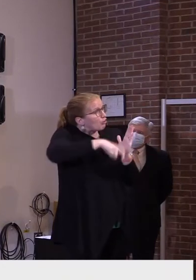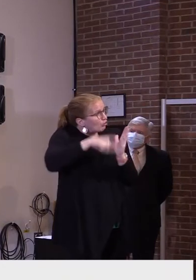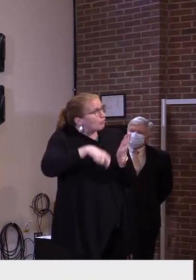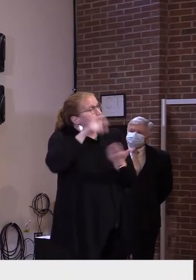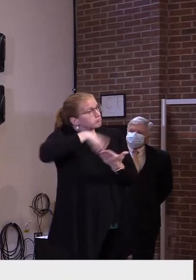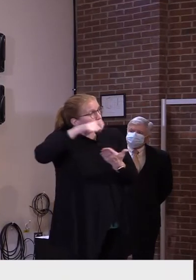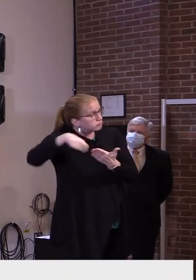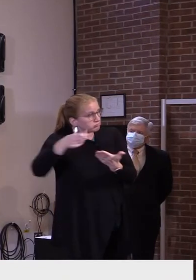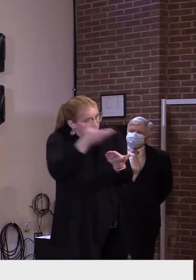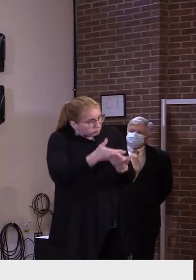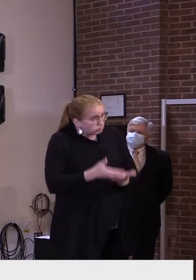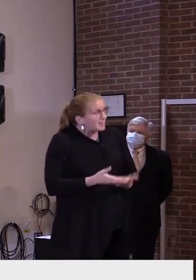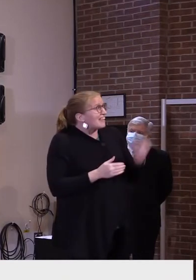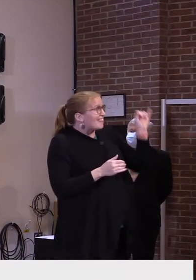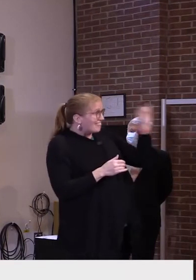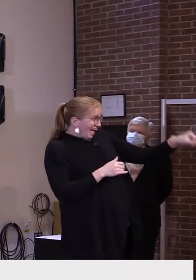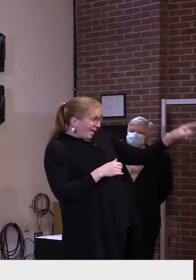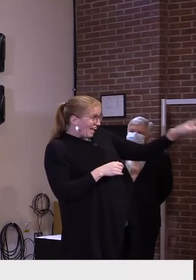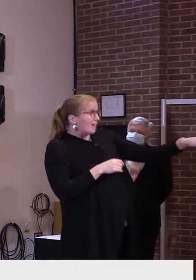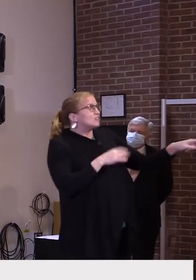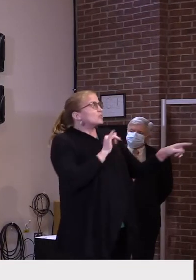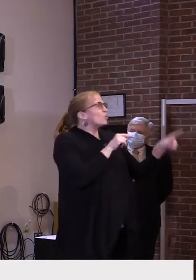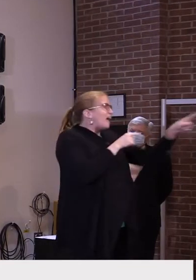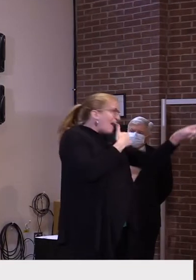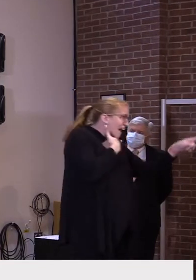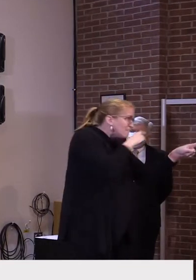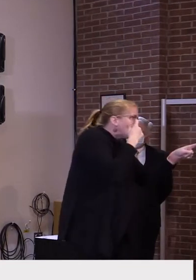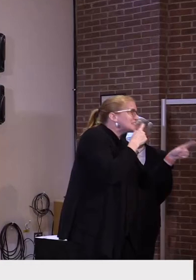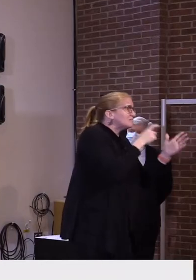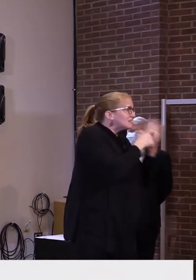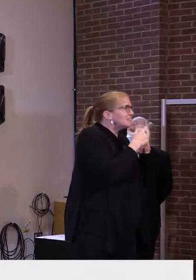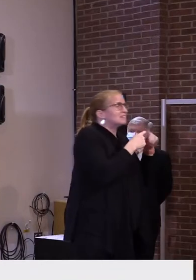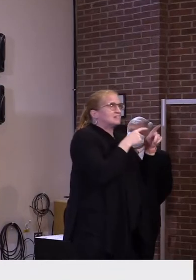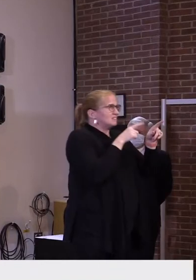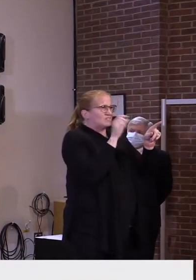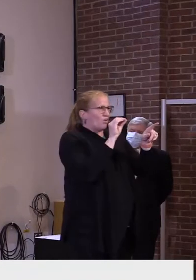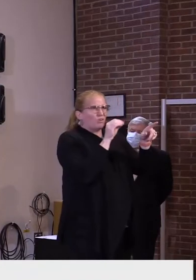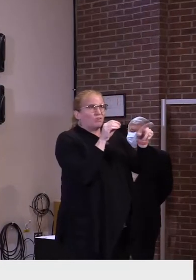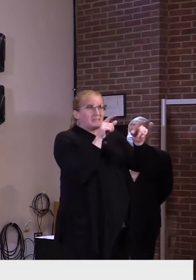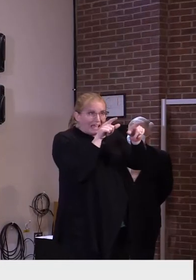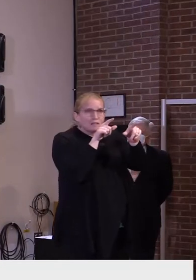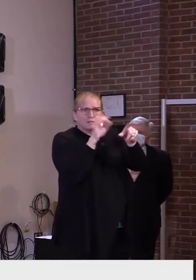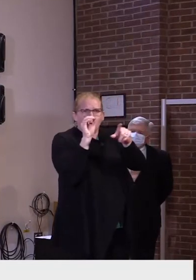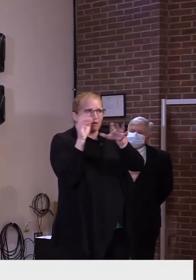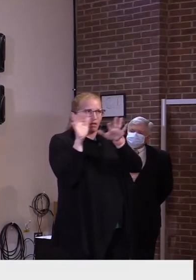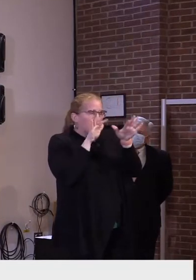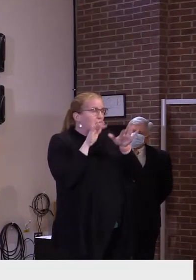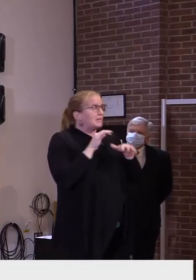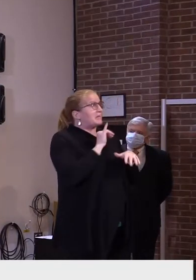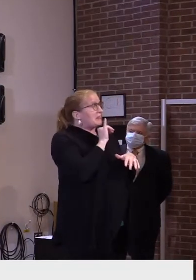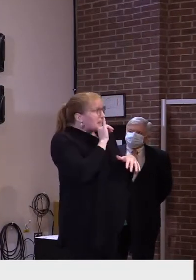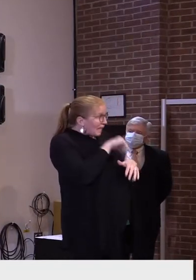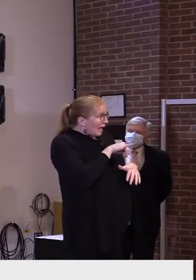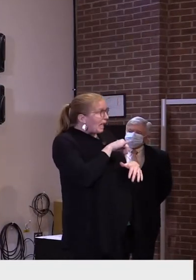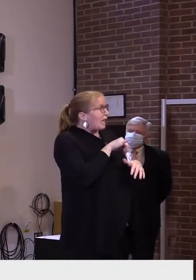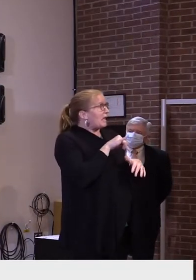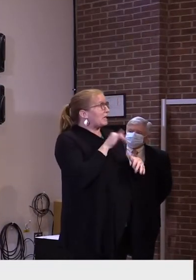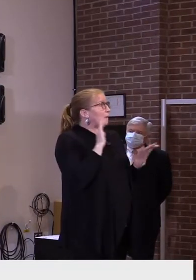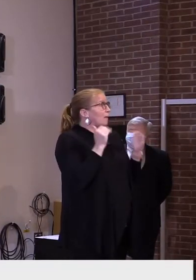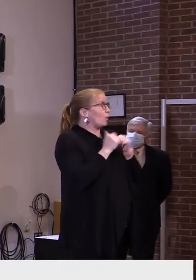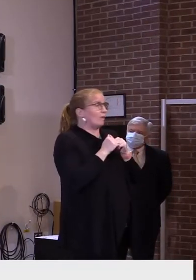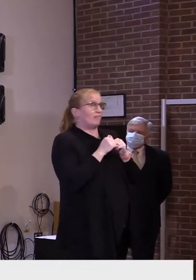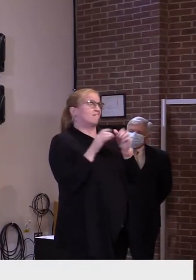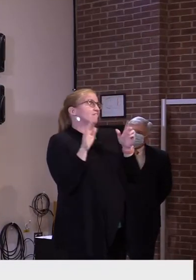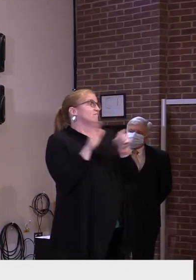as opposed to a nationwide or statewide or, you know, countrywide approach, depending on where you are in the world, can